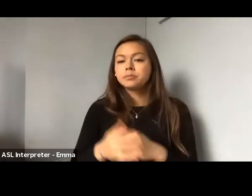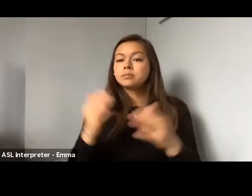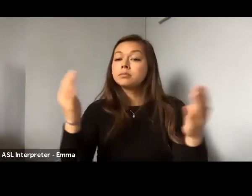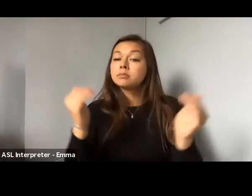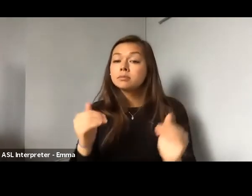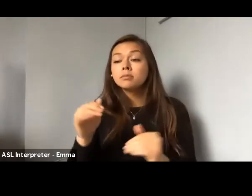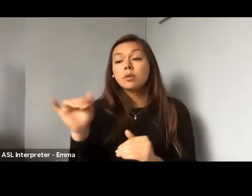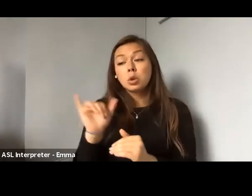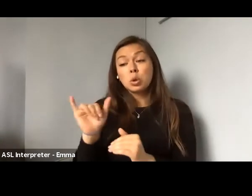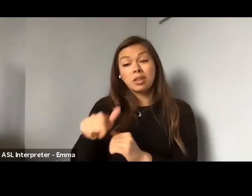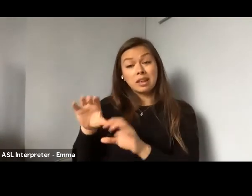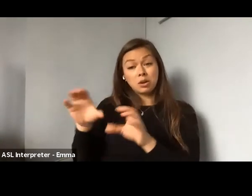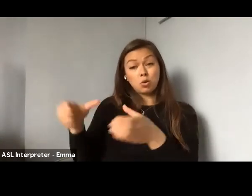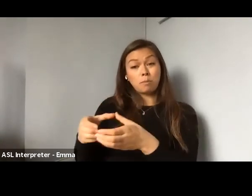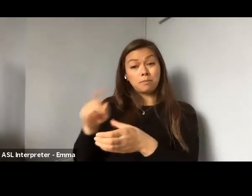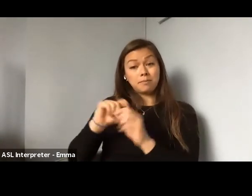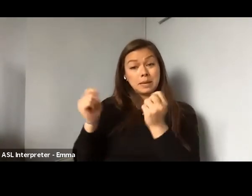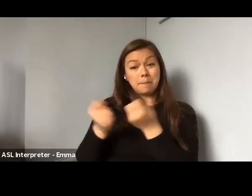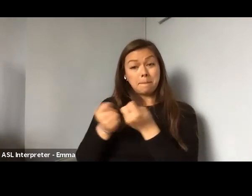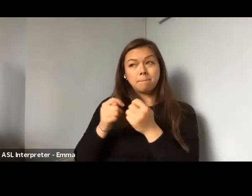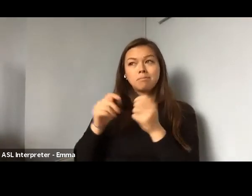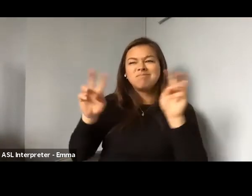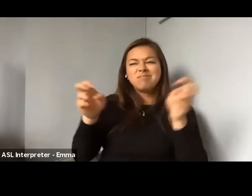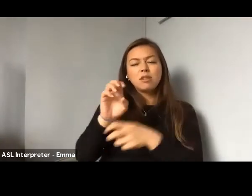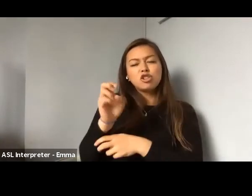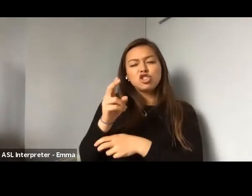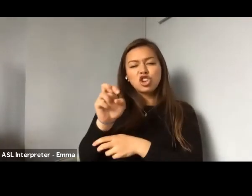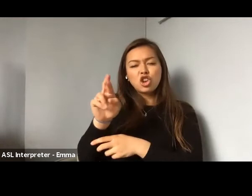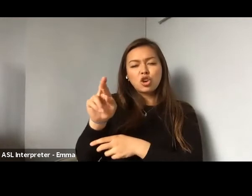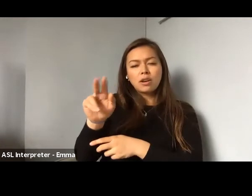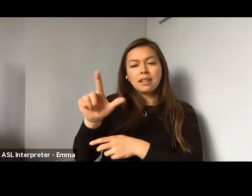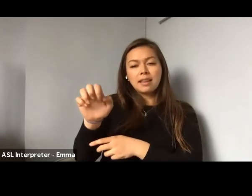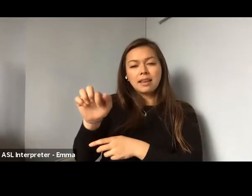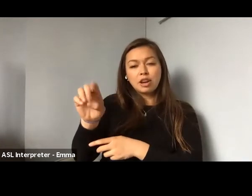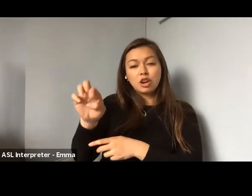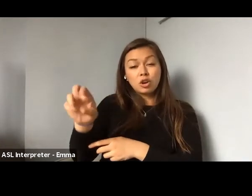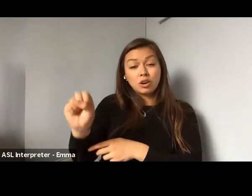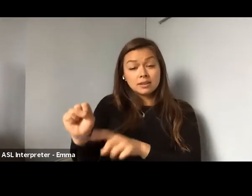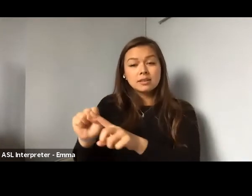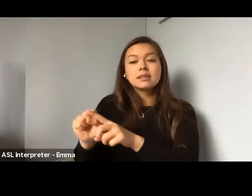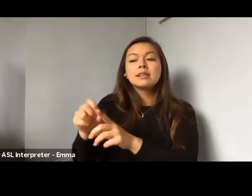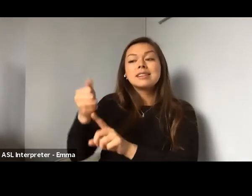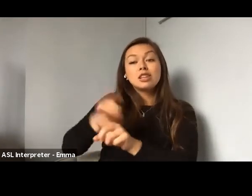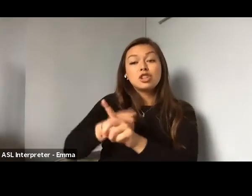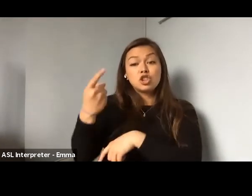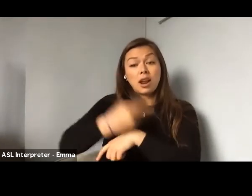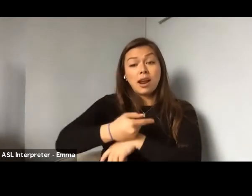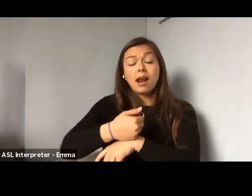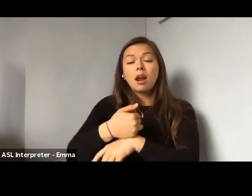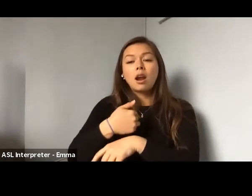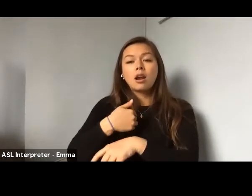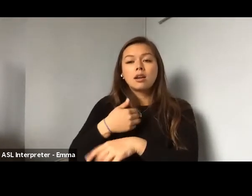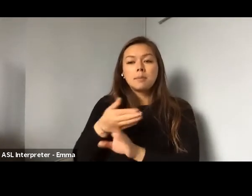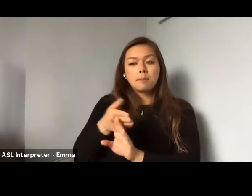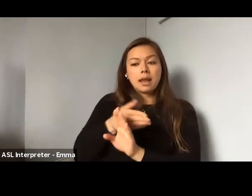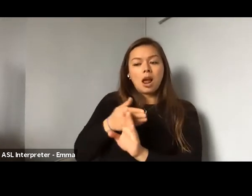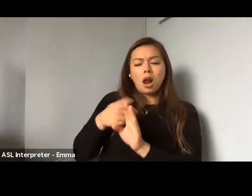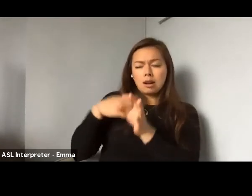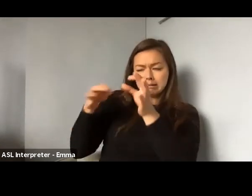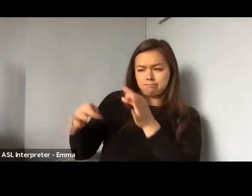cheerleaders to run through each day's activities, and we had a checkout after each day as well to make sure that every team and